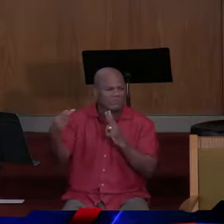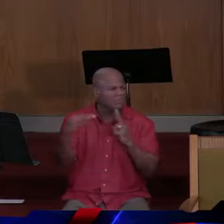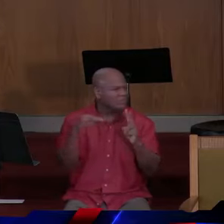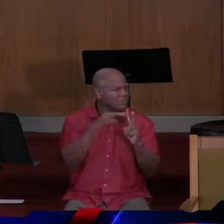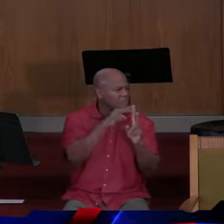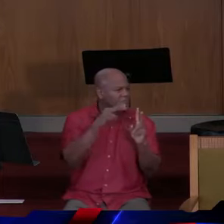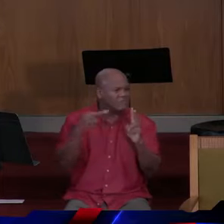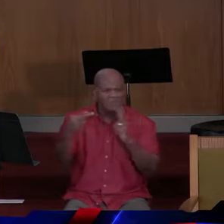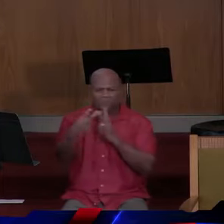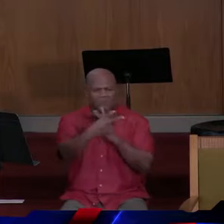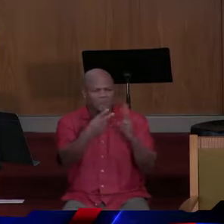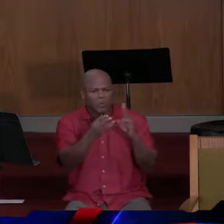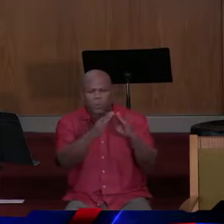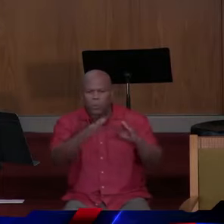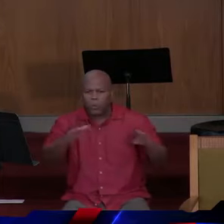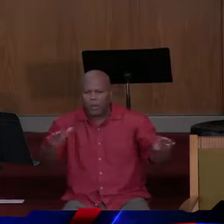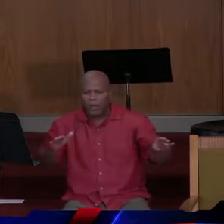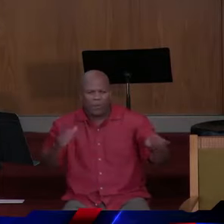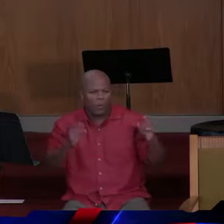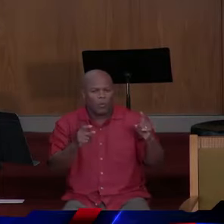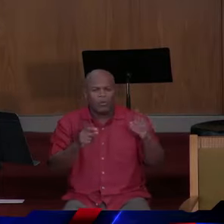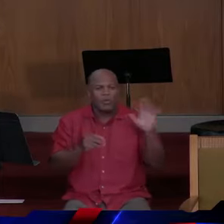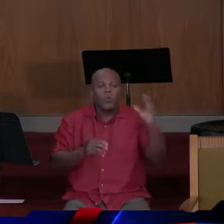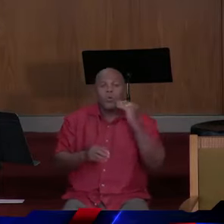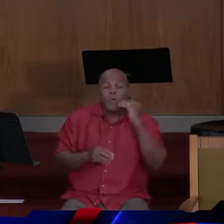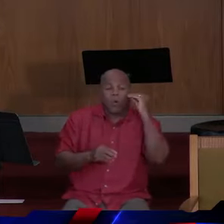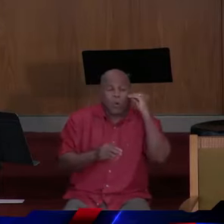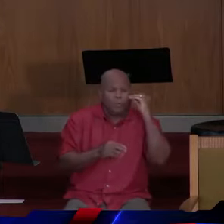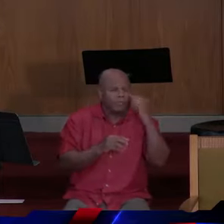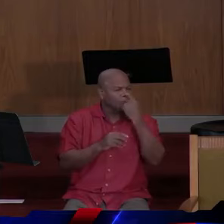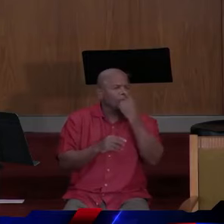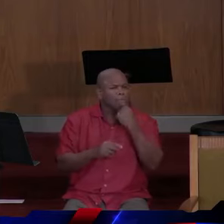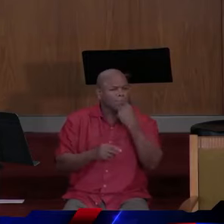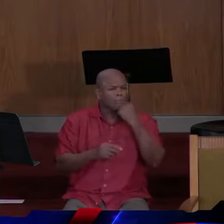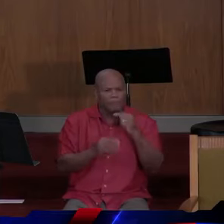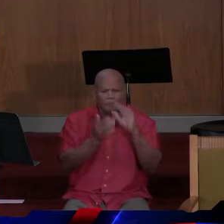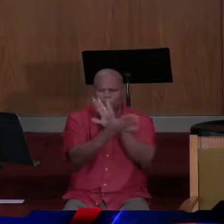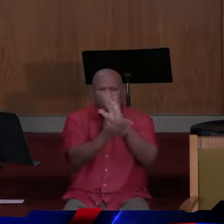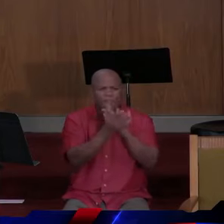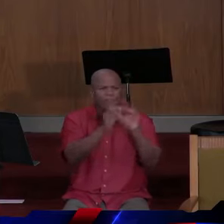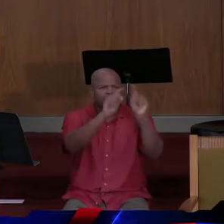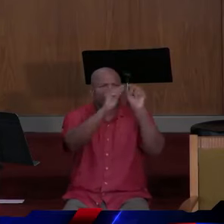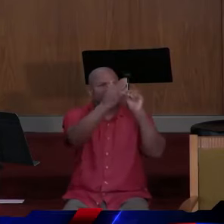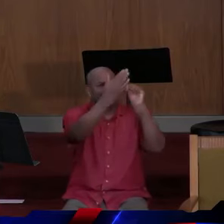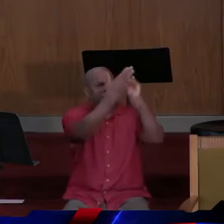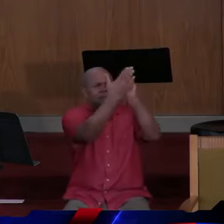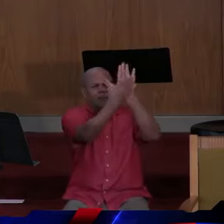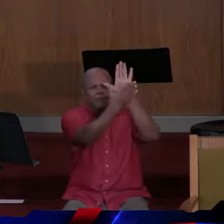red foreclosure on your door. He's a keeping God.